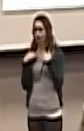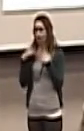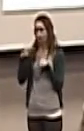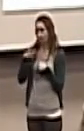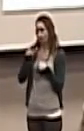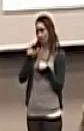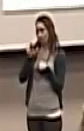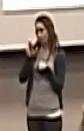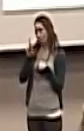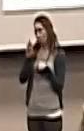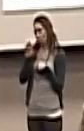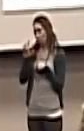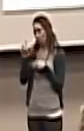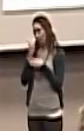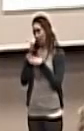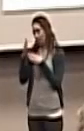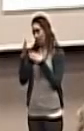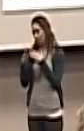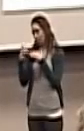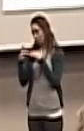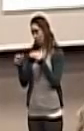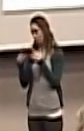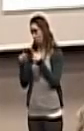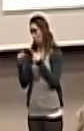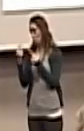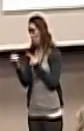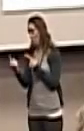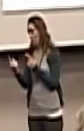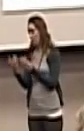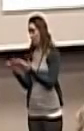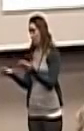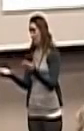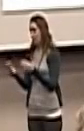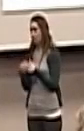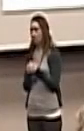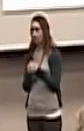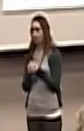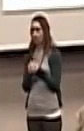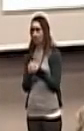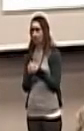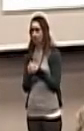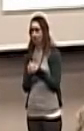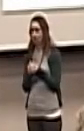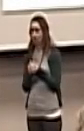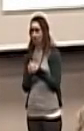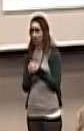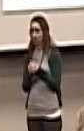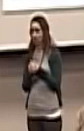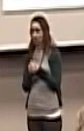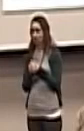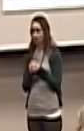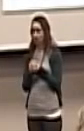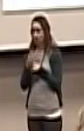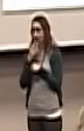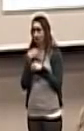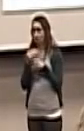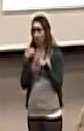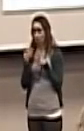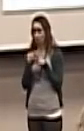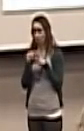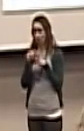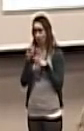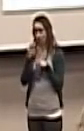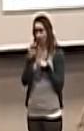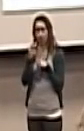are used as a reference to a singular item. Mayim, the Hebrew word that ends in ayim,